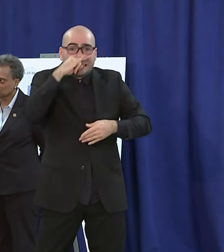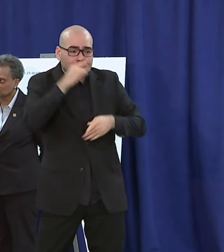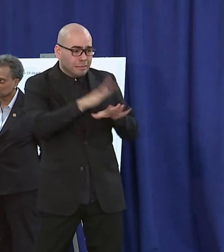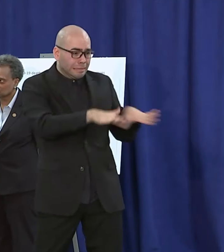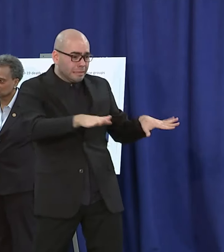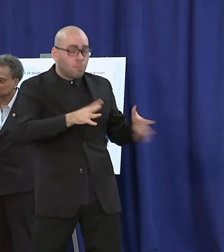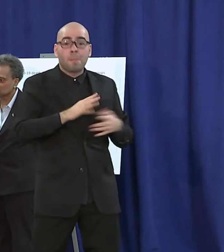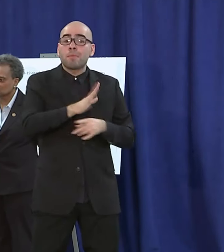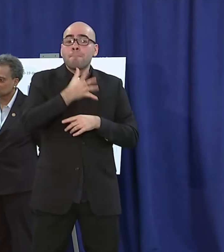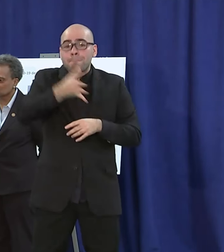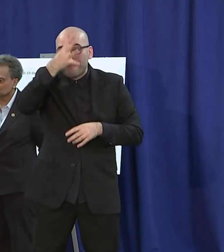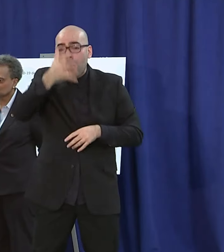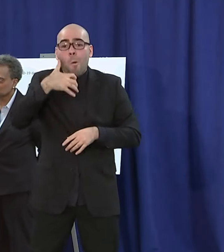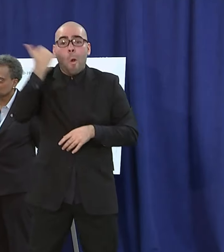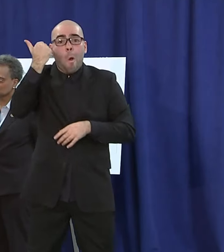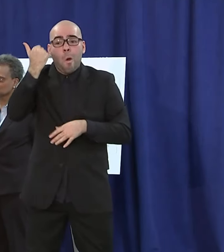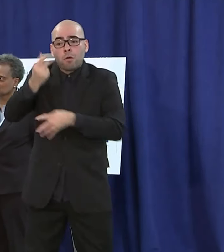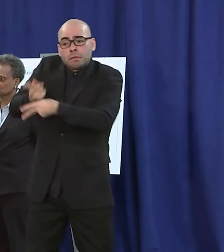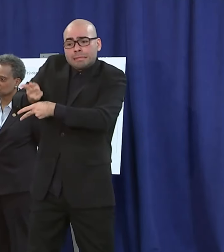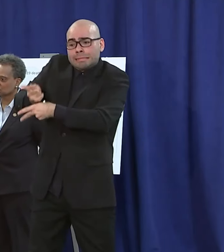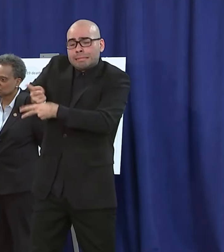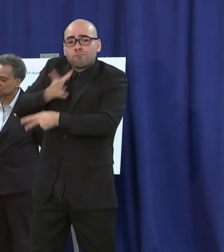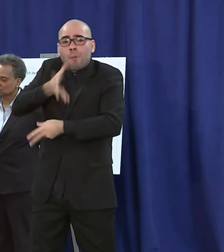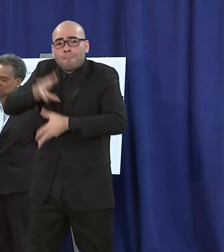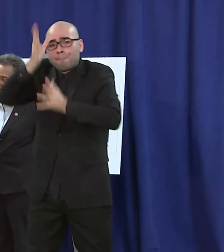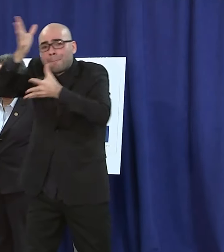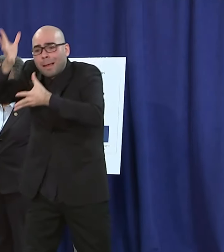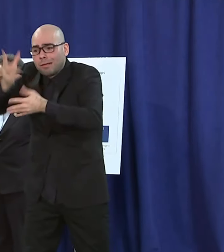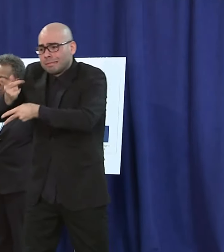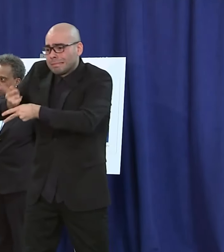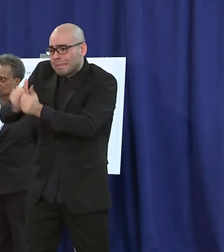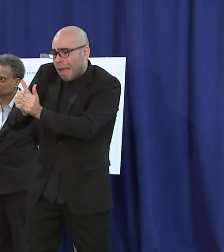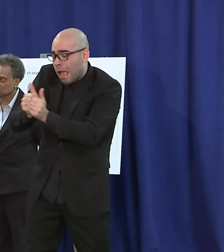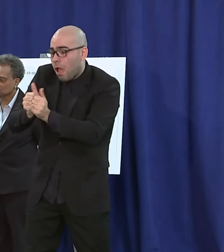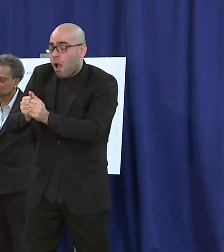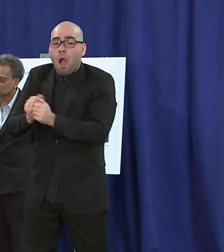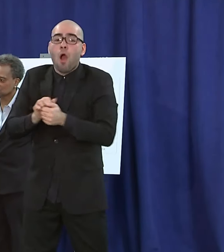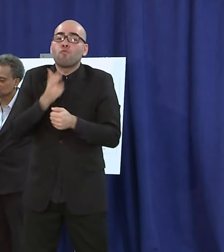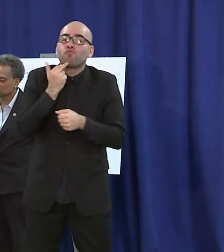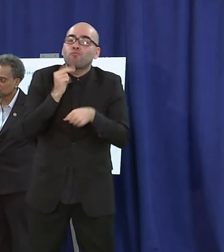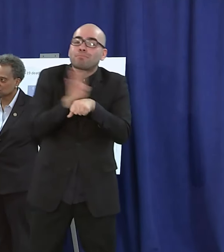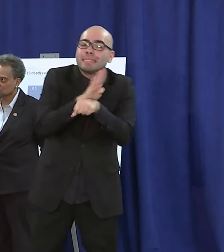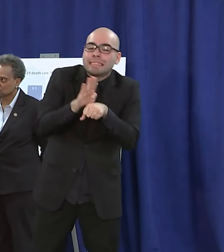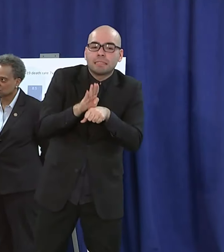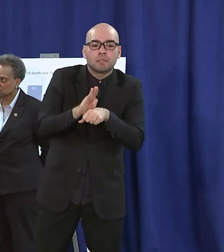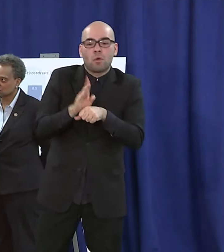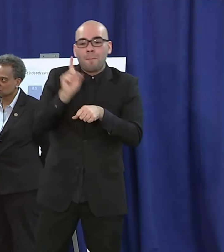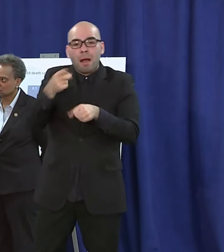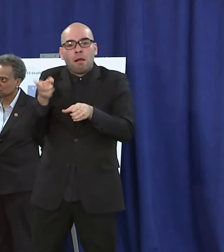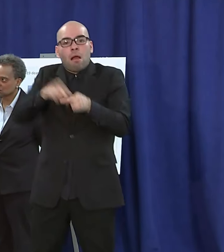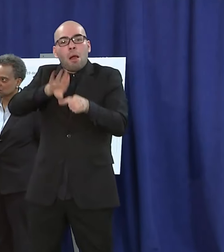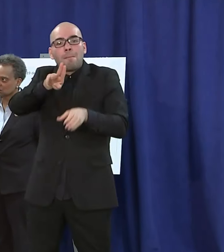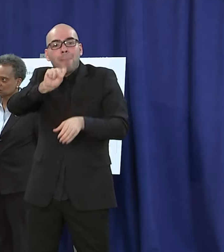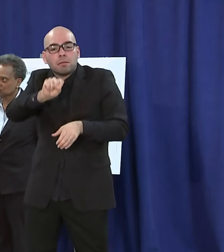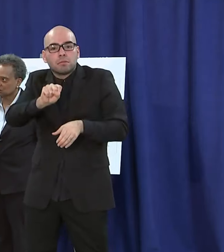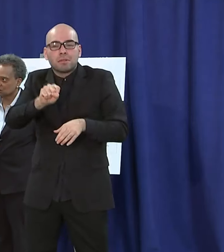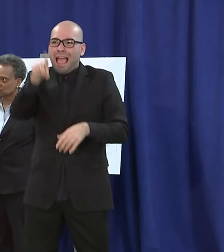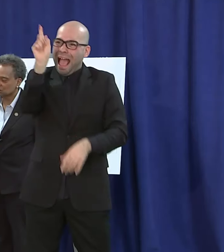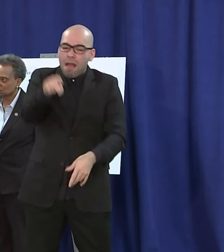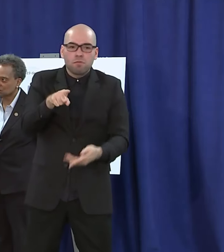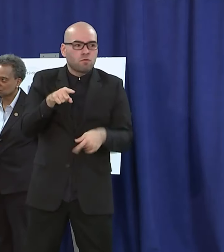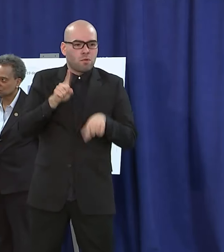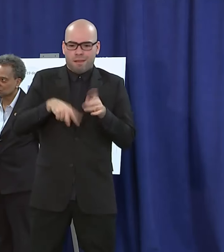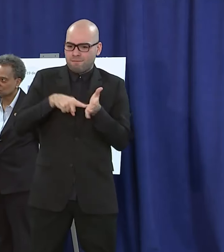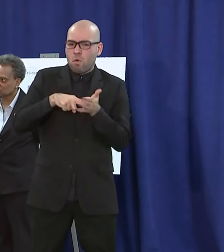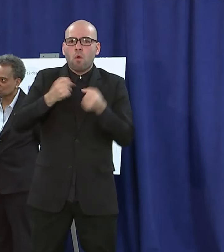in long-term facilities, they have their own small businesses, so they're at risk and they continue to be out because social distancing is something that